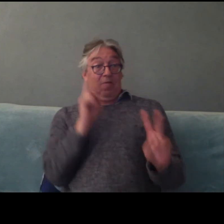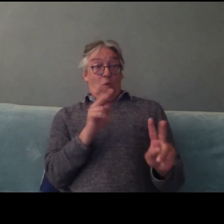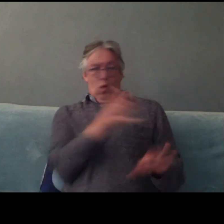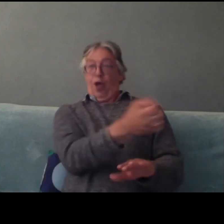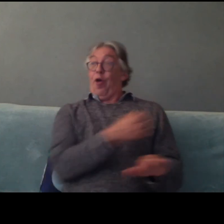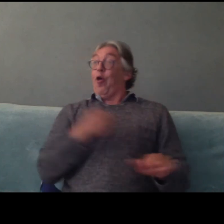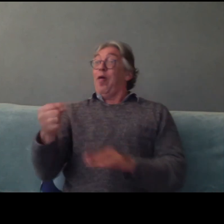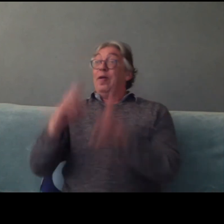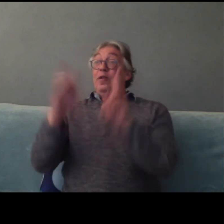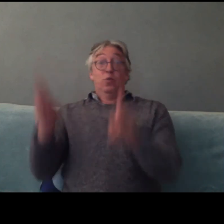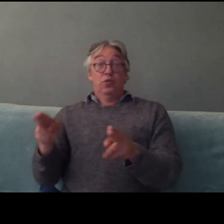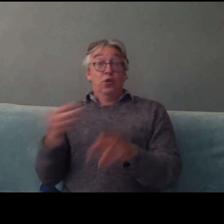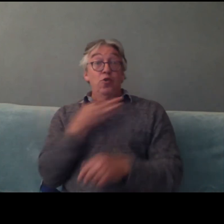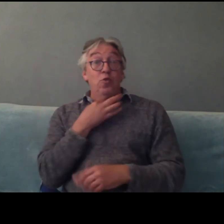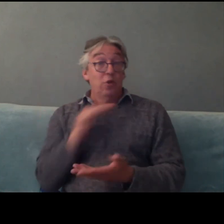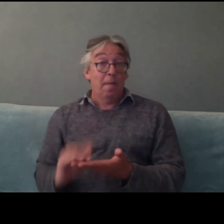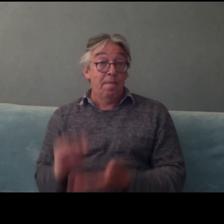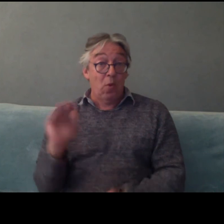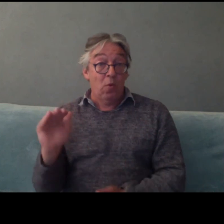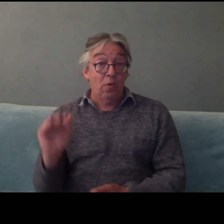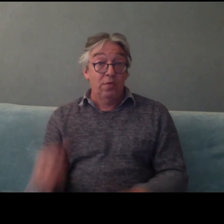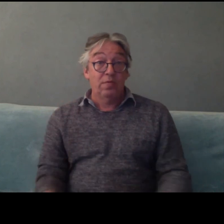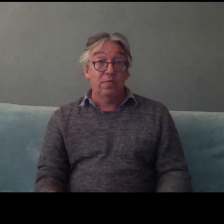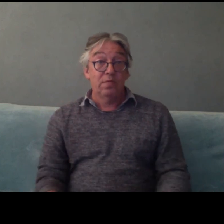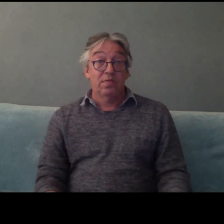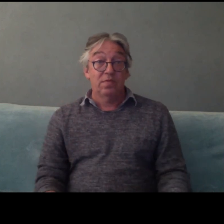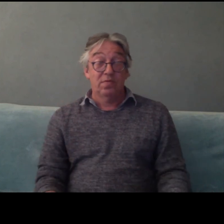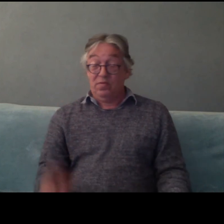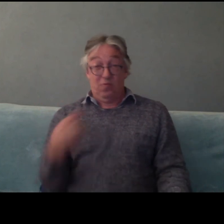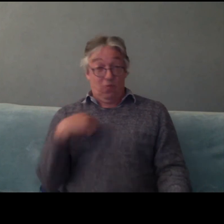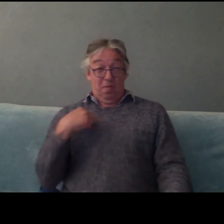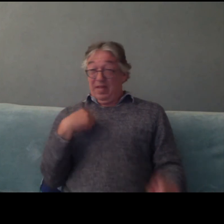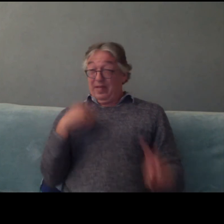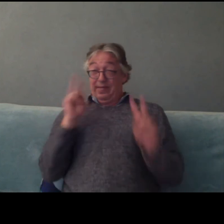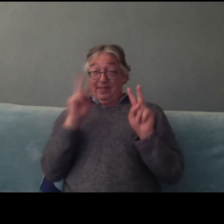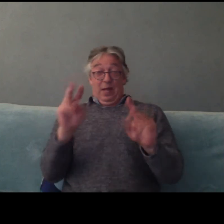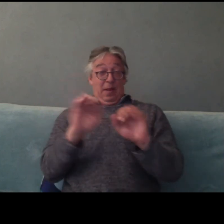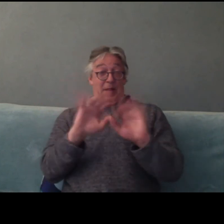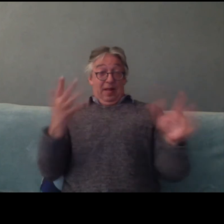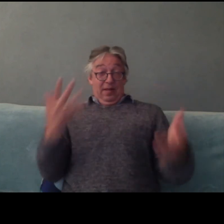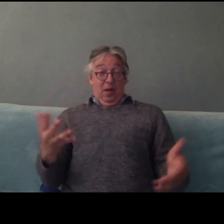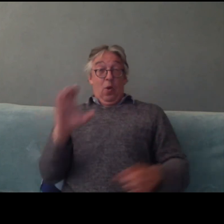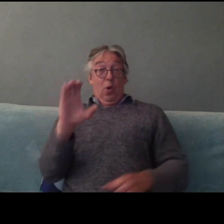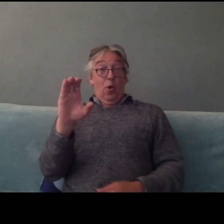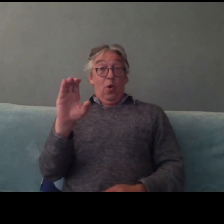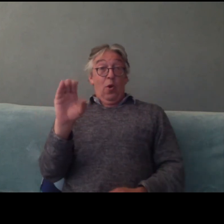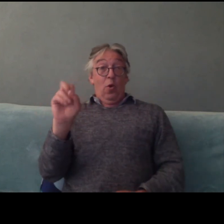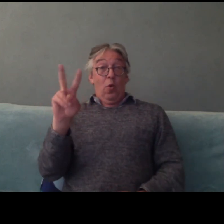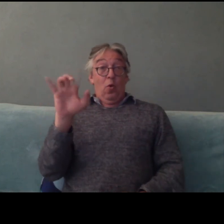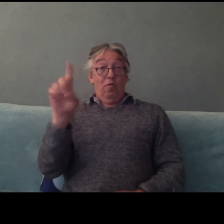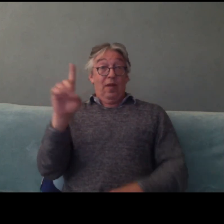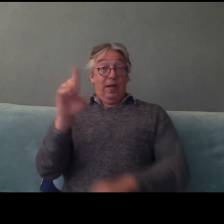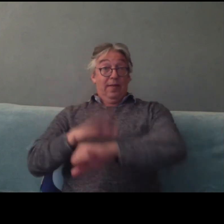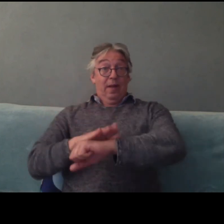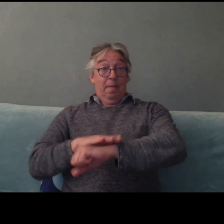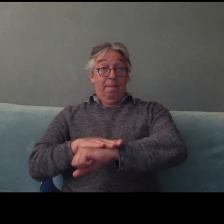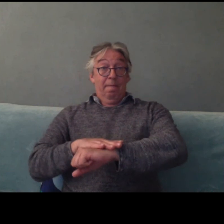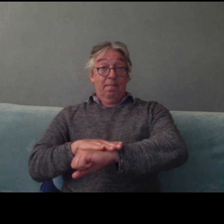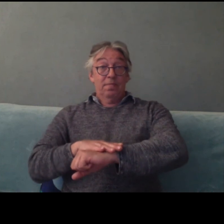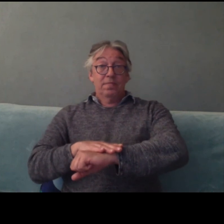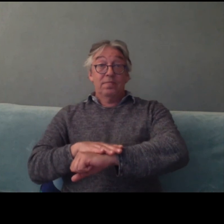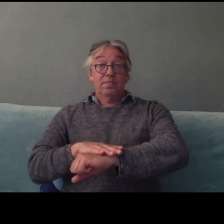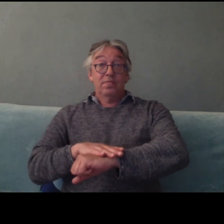questions that is evident in the COVID. If the COVID touching person that are close in segregate setting,